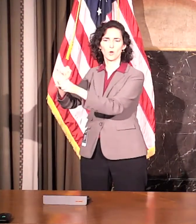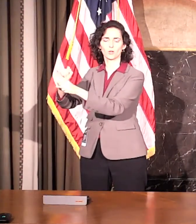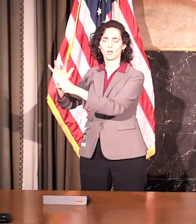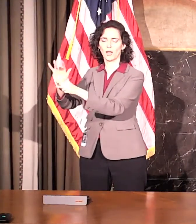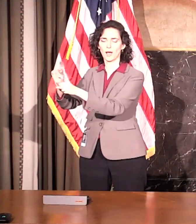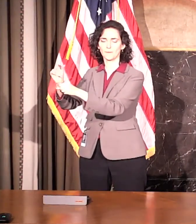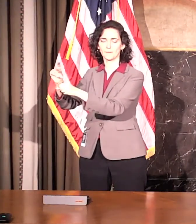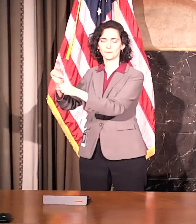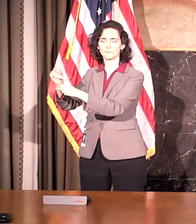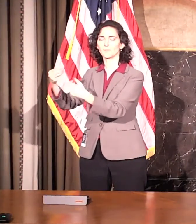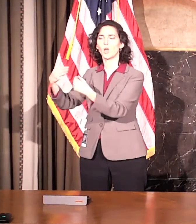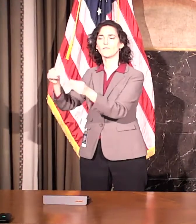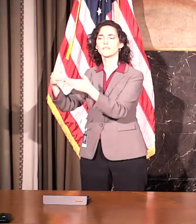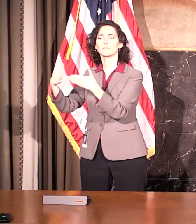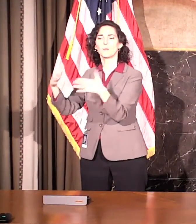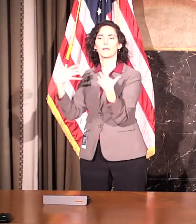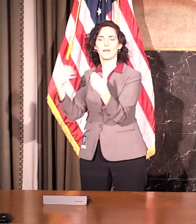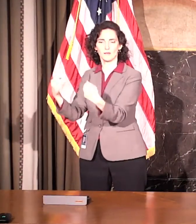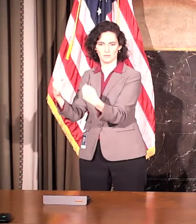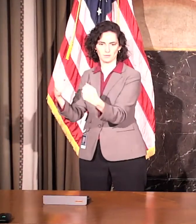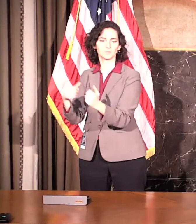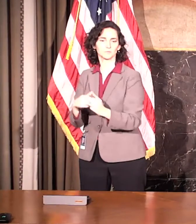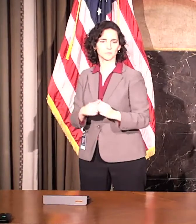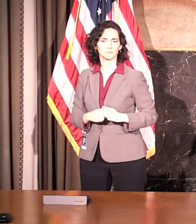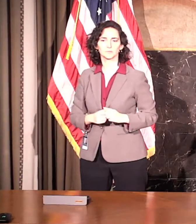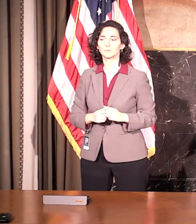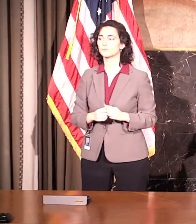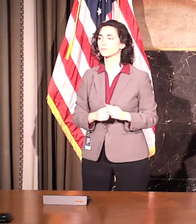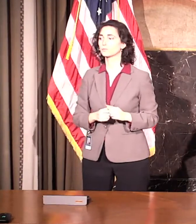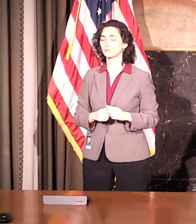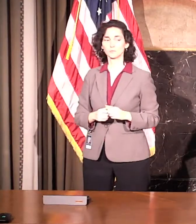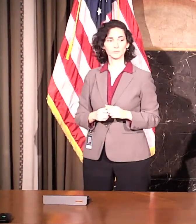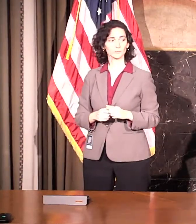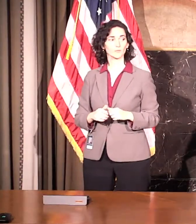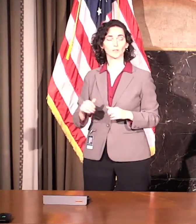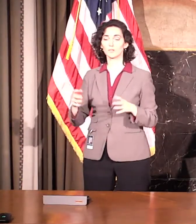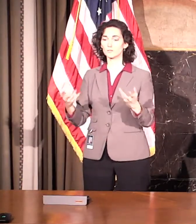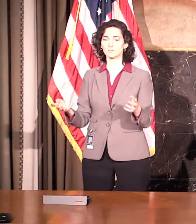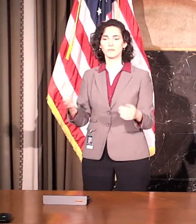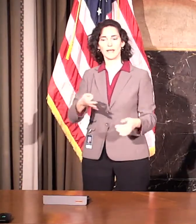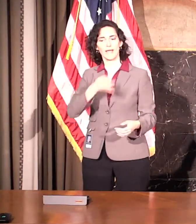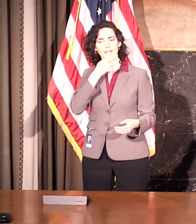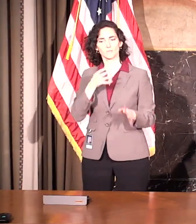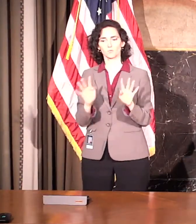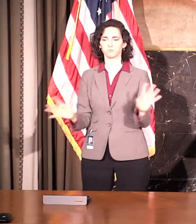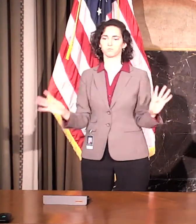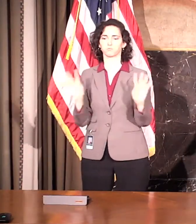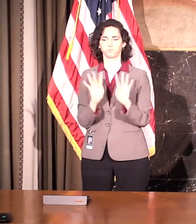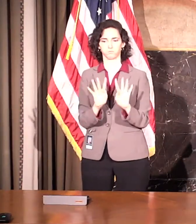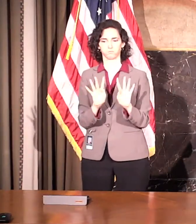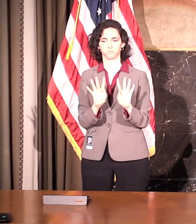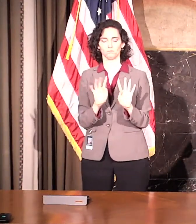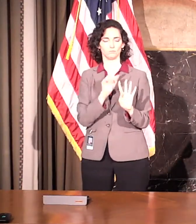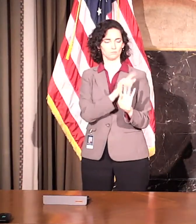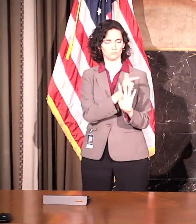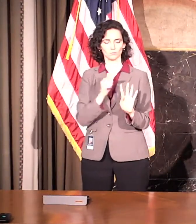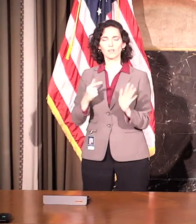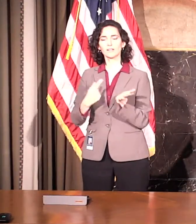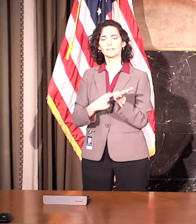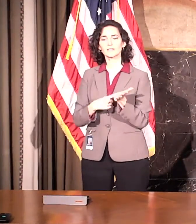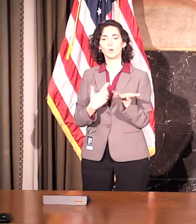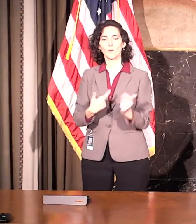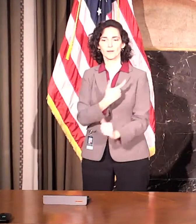of Public Health. They were all on an expert panel talking about the